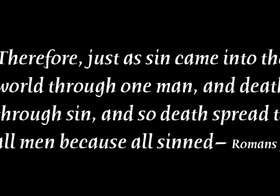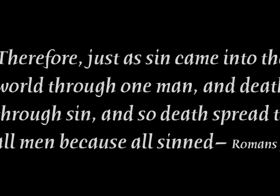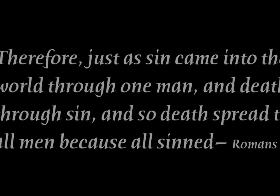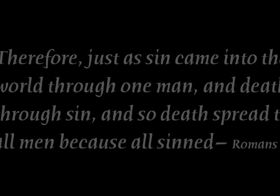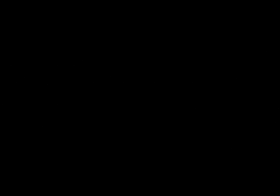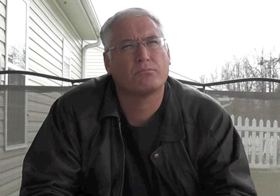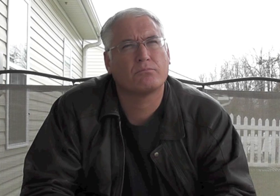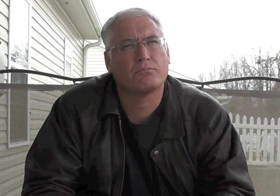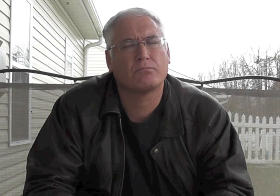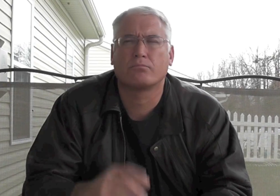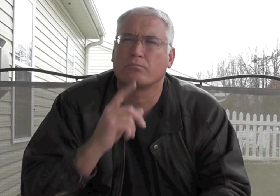sinned.